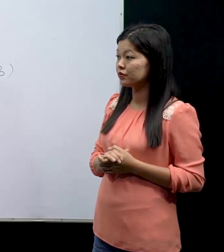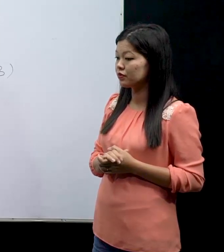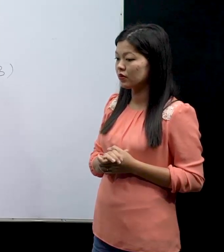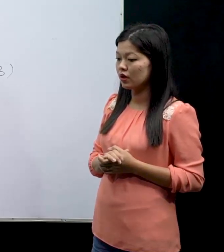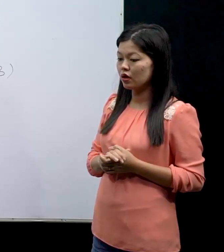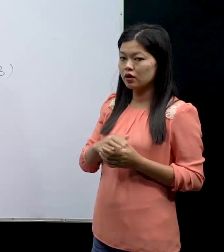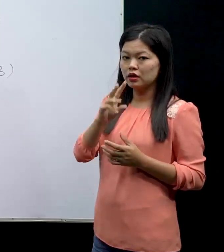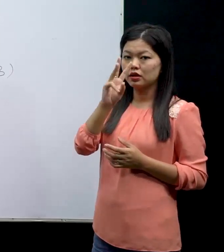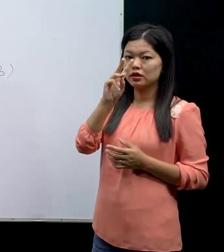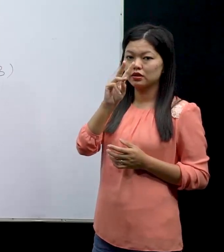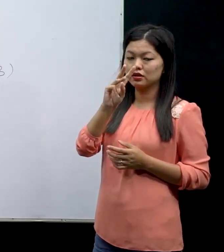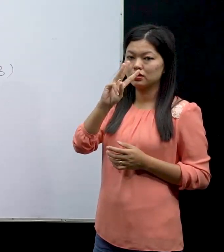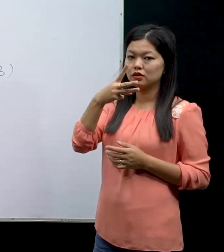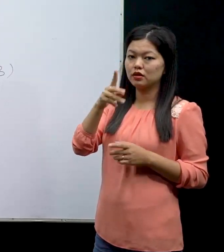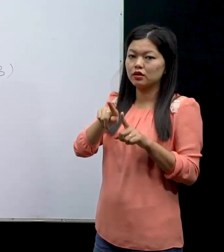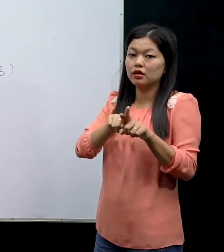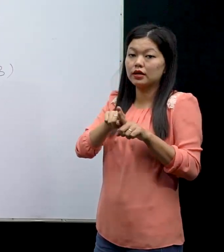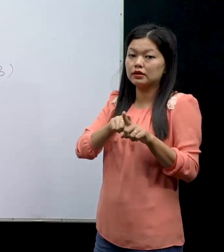water, okay? Water.